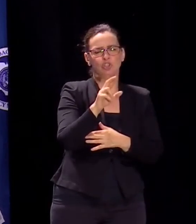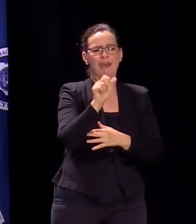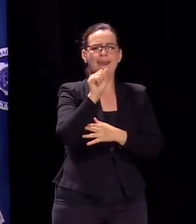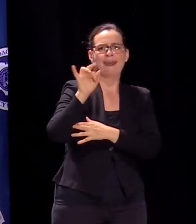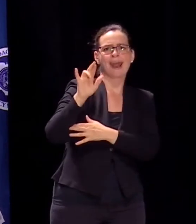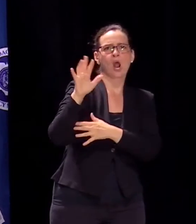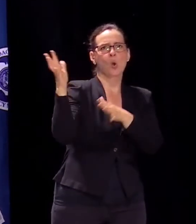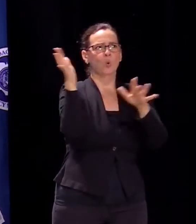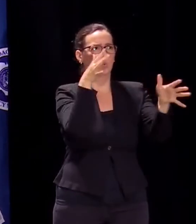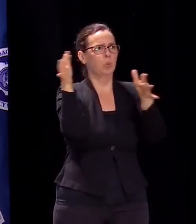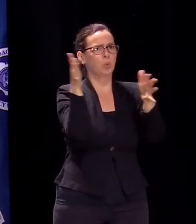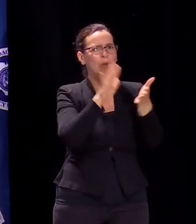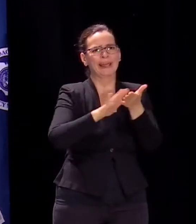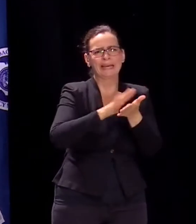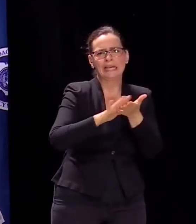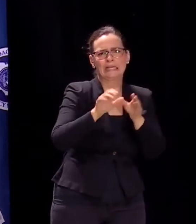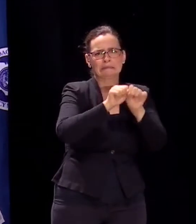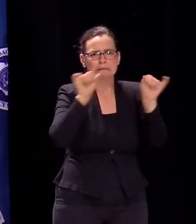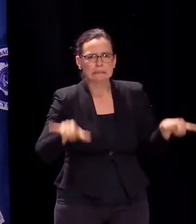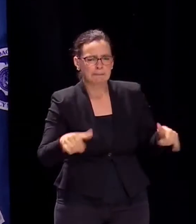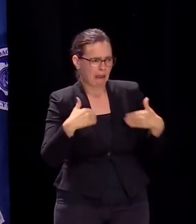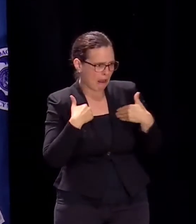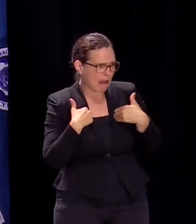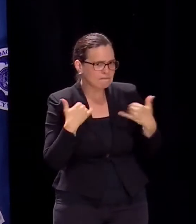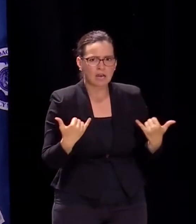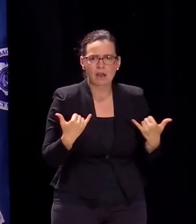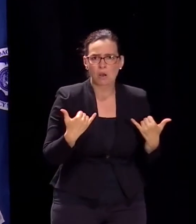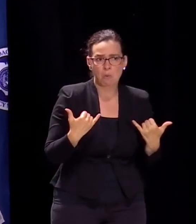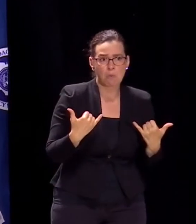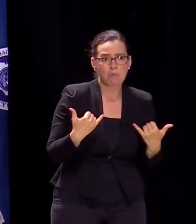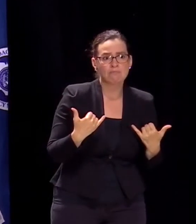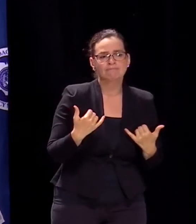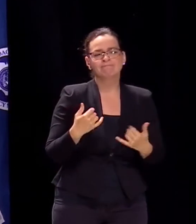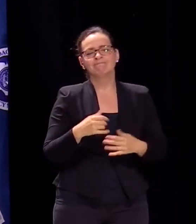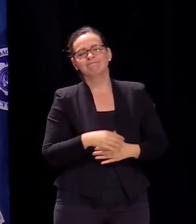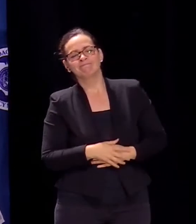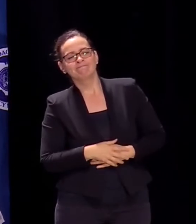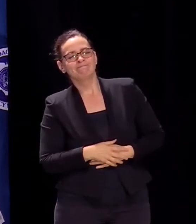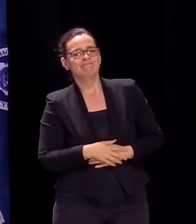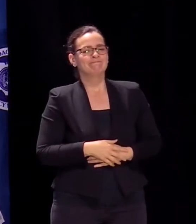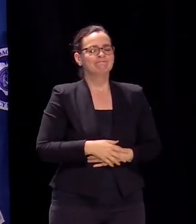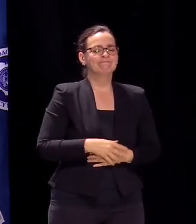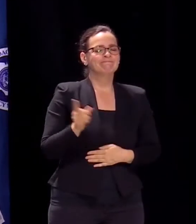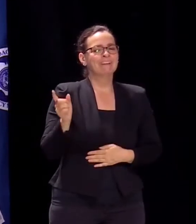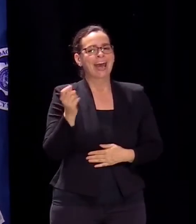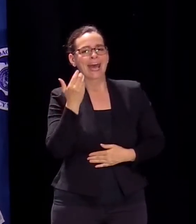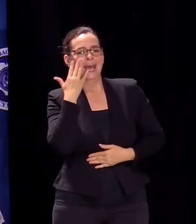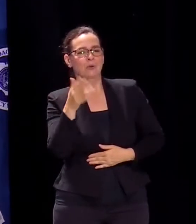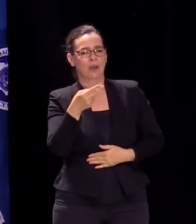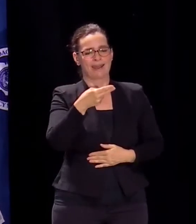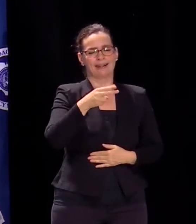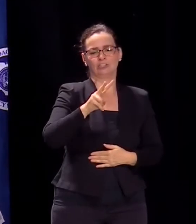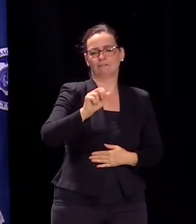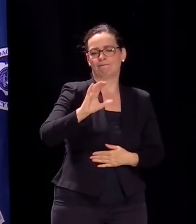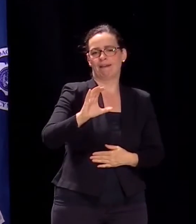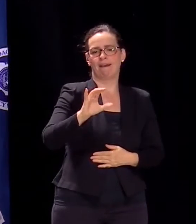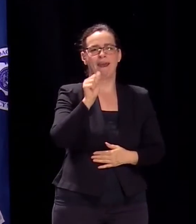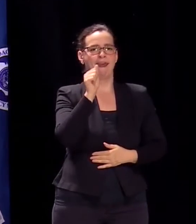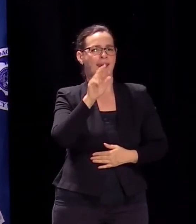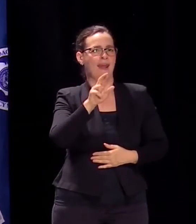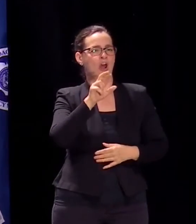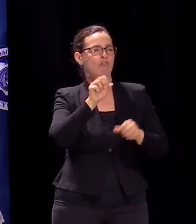HVAC systems have or do not have. I know there is a business in Pulaski that has